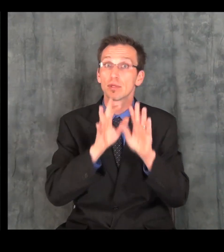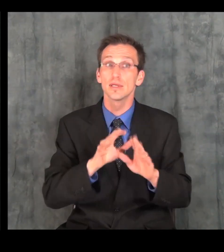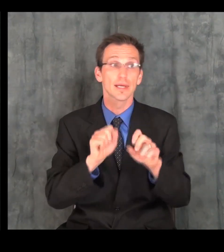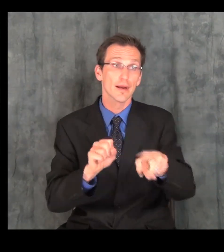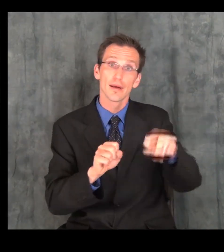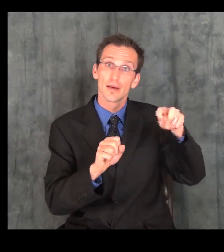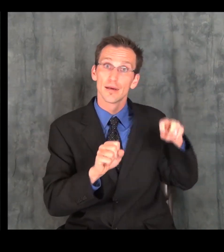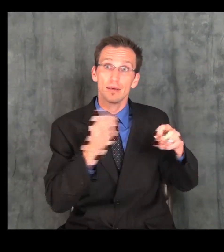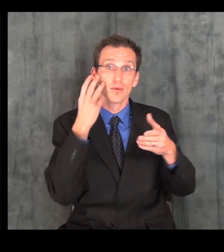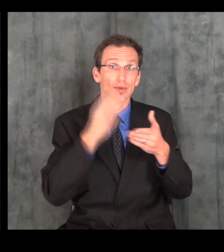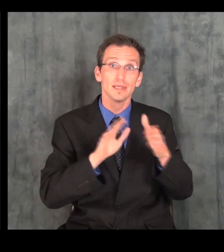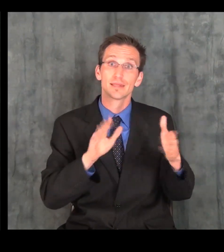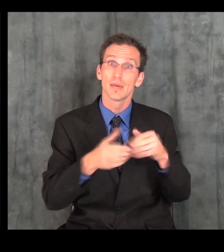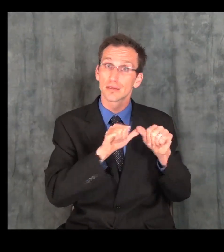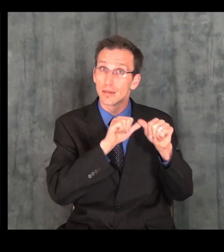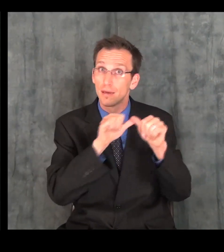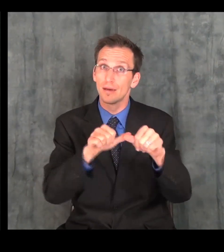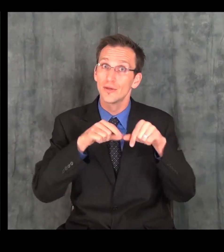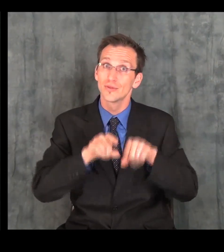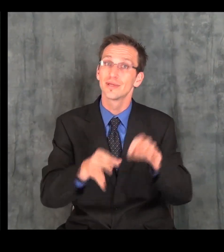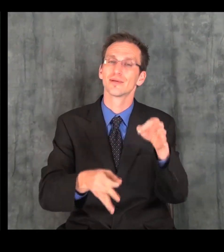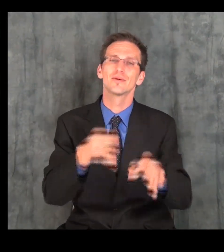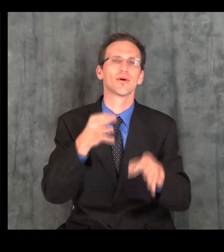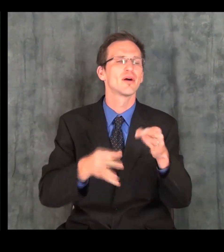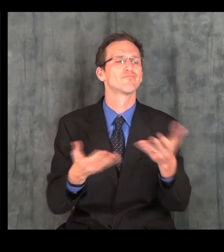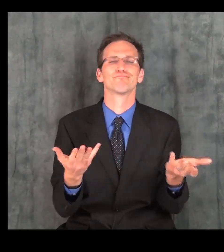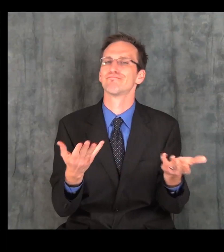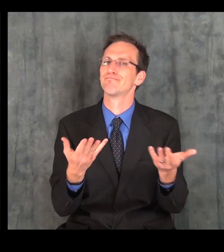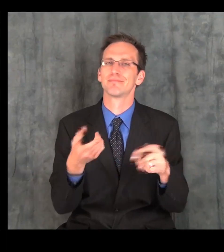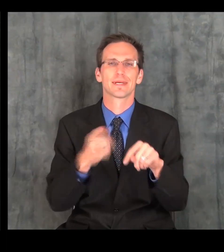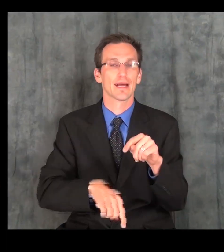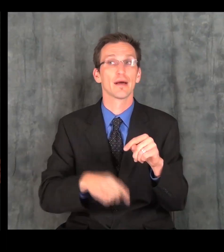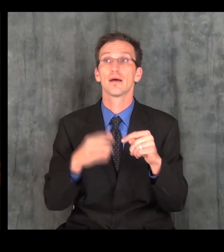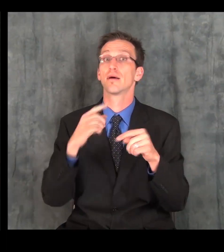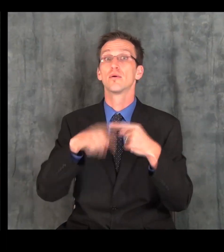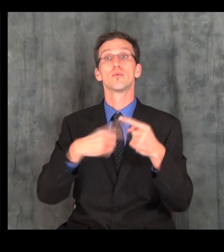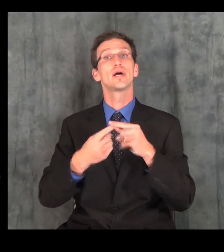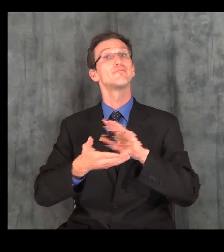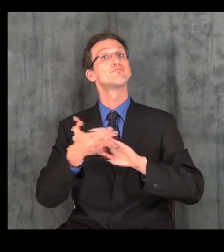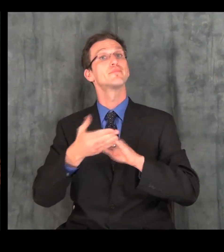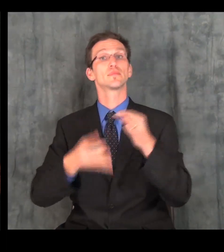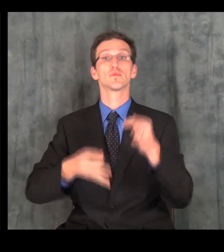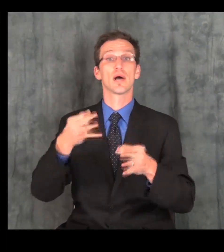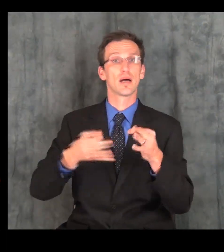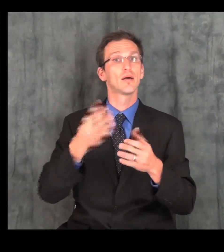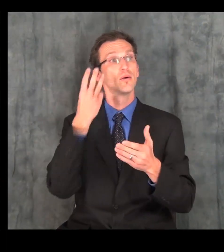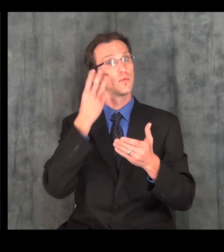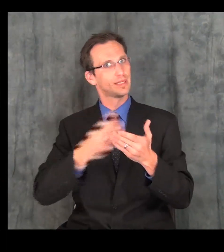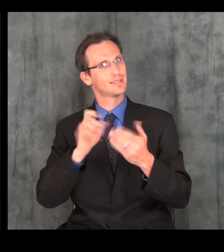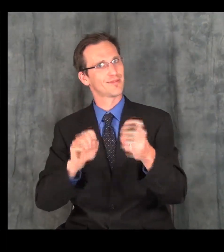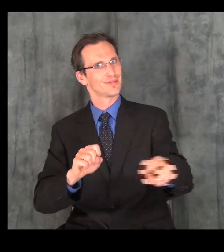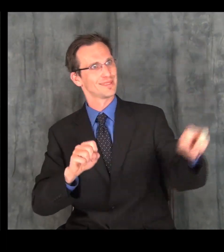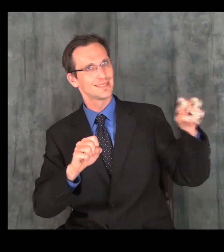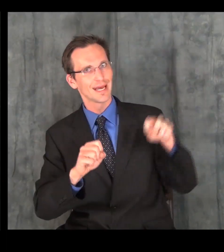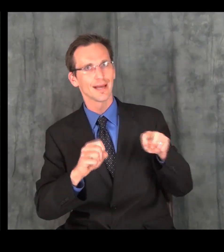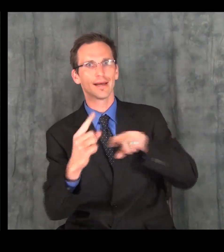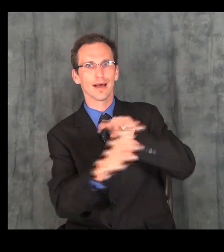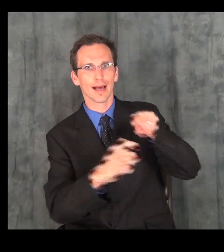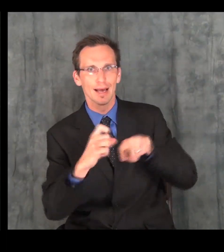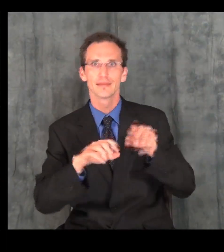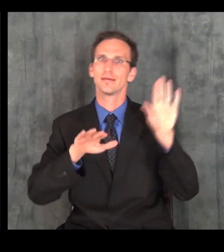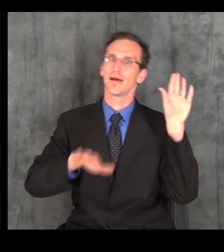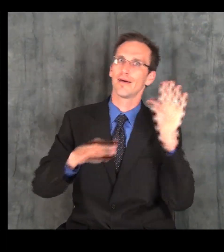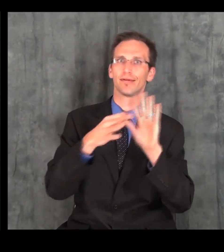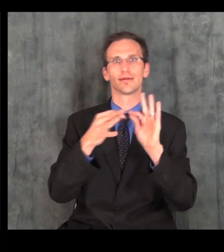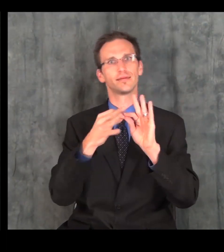sitting in a witness box the whole time, because when trials are run, witnesses need to stand, give their evidence from a witness box. But it was